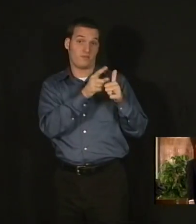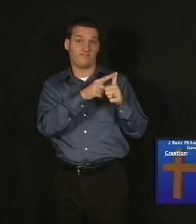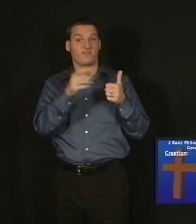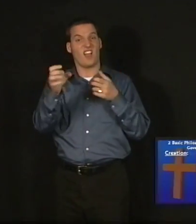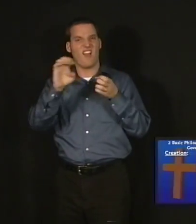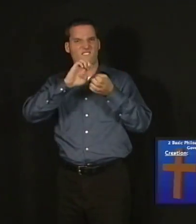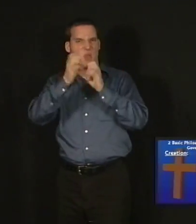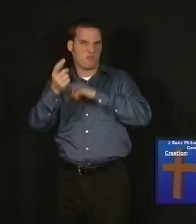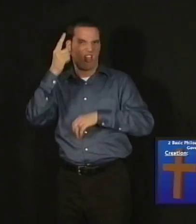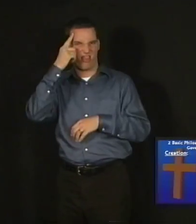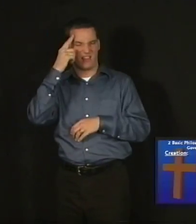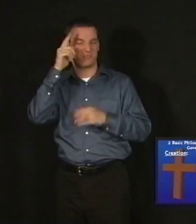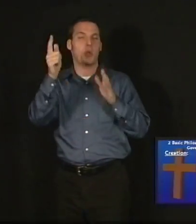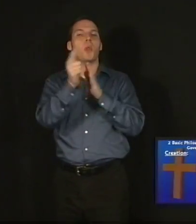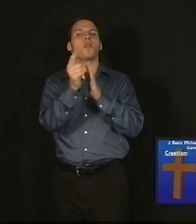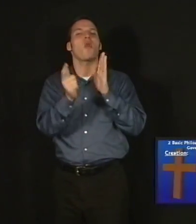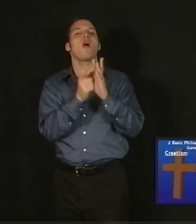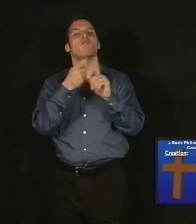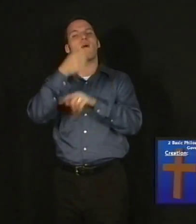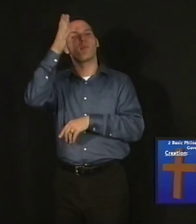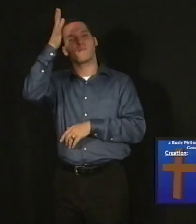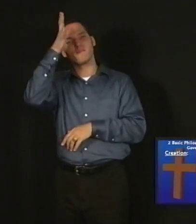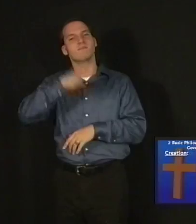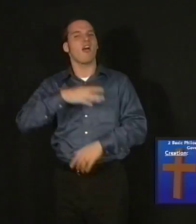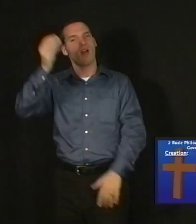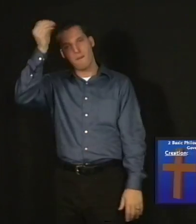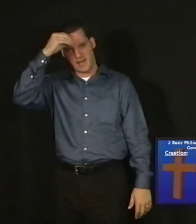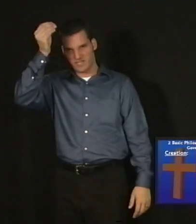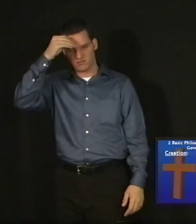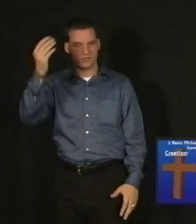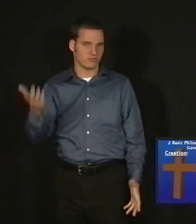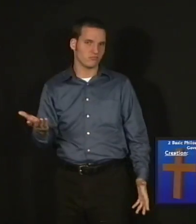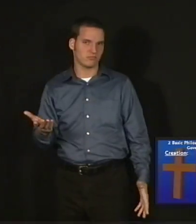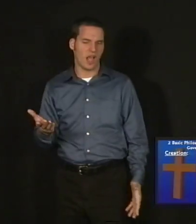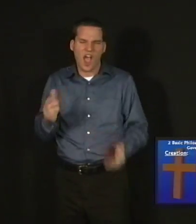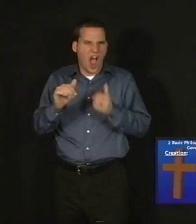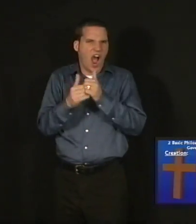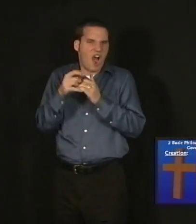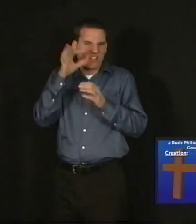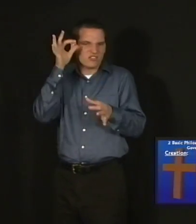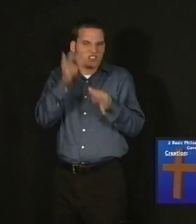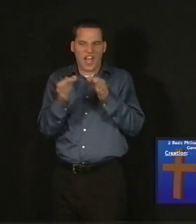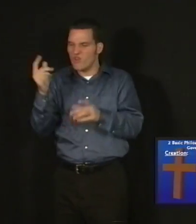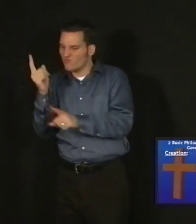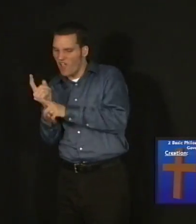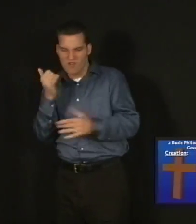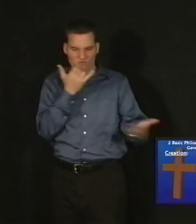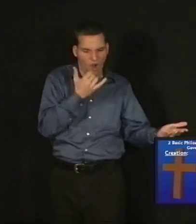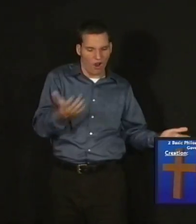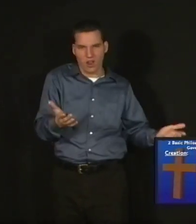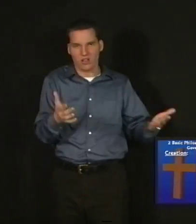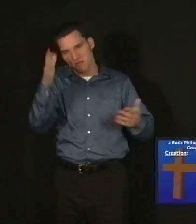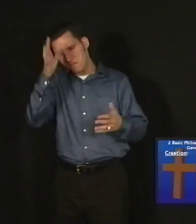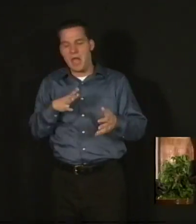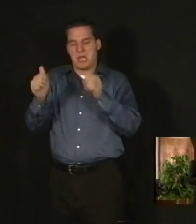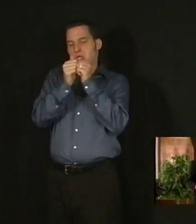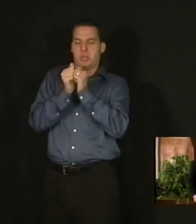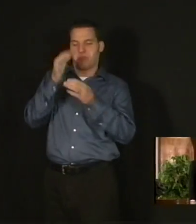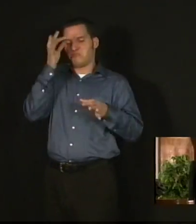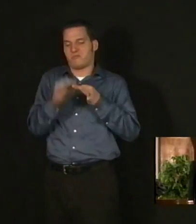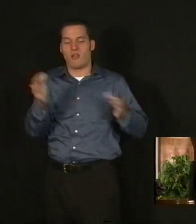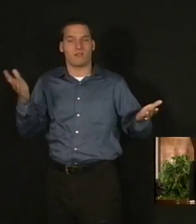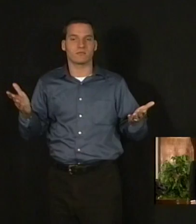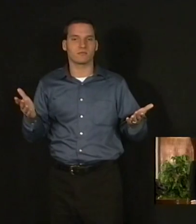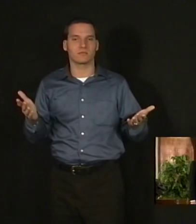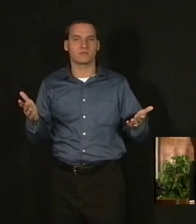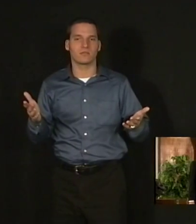based on evolution thinking, which says laws come from man's opinion. How do you decide right from wrong? Oh, man gets together and we